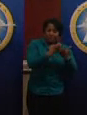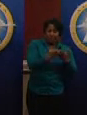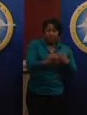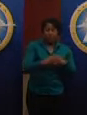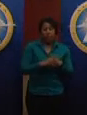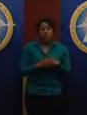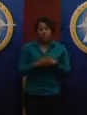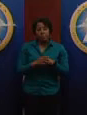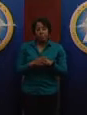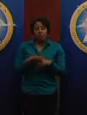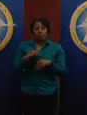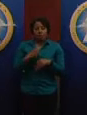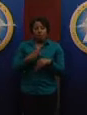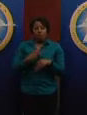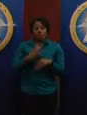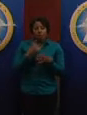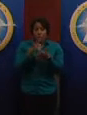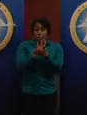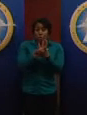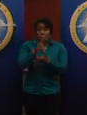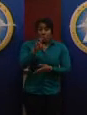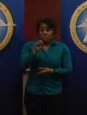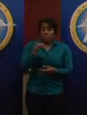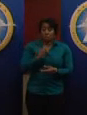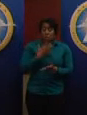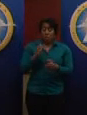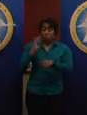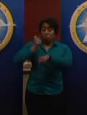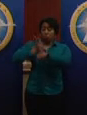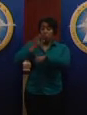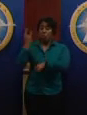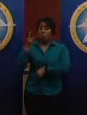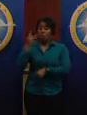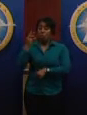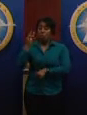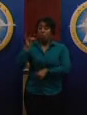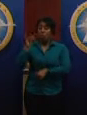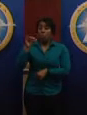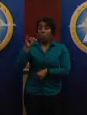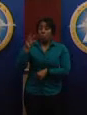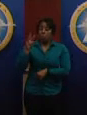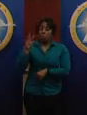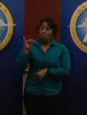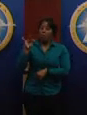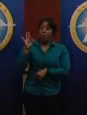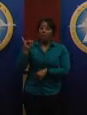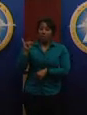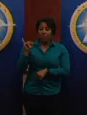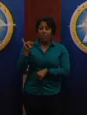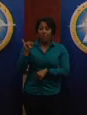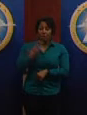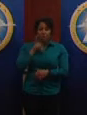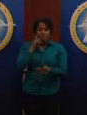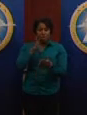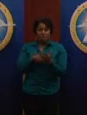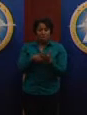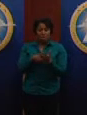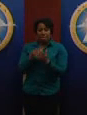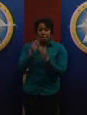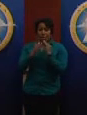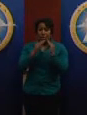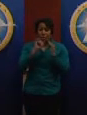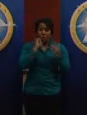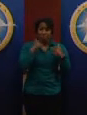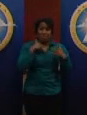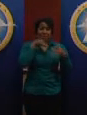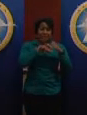more Wi-Fi on our school buses because we found that was a very successful way in communities that just don't have internet access